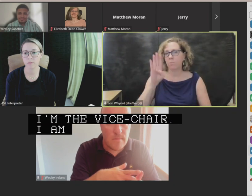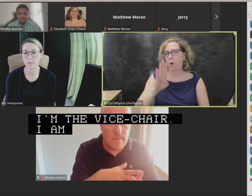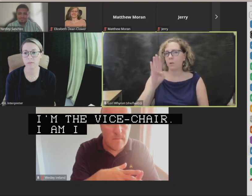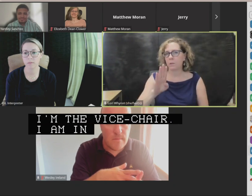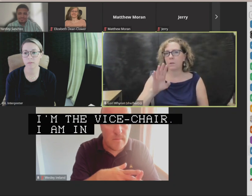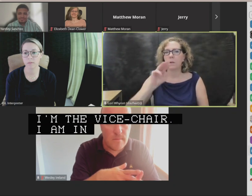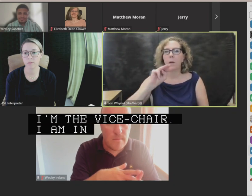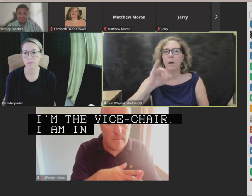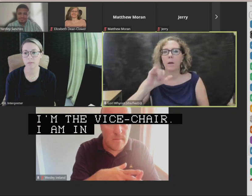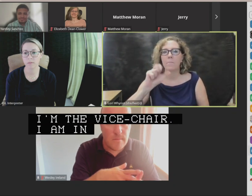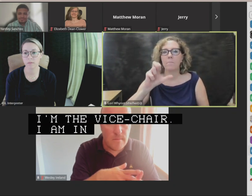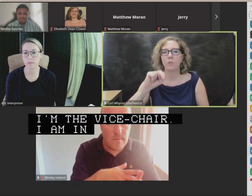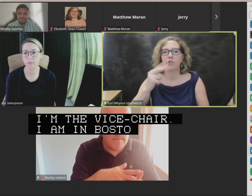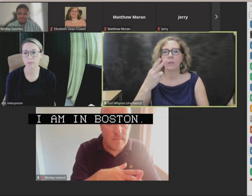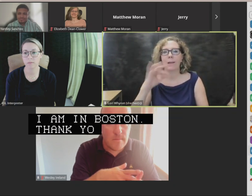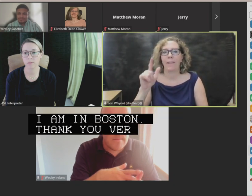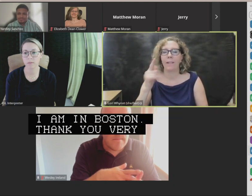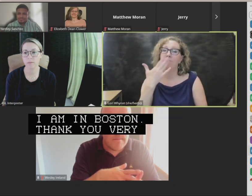much.